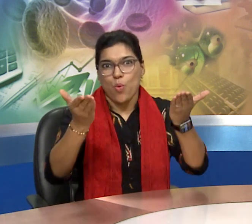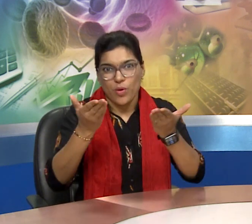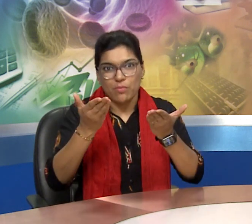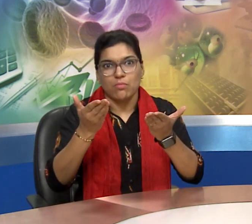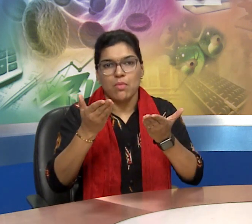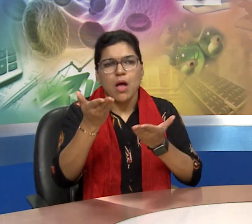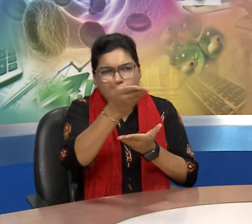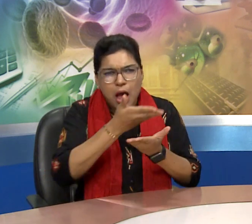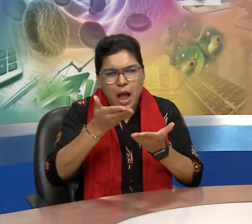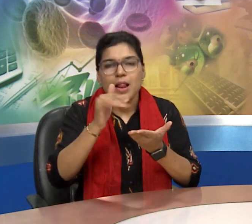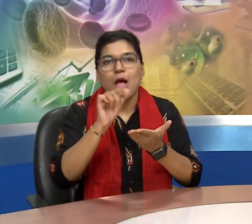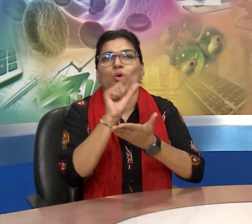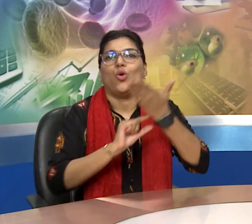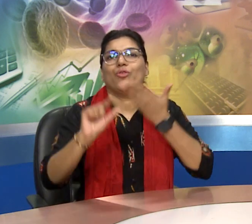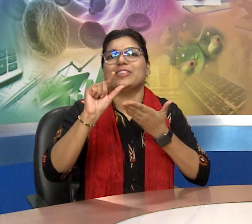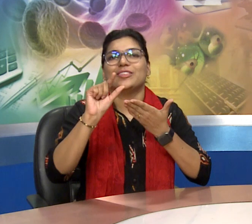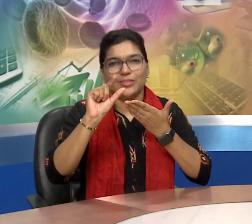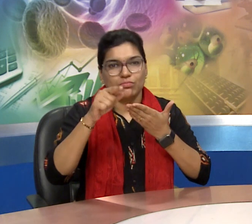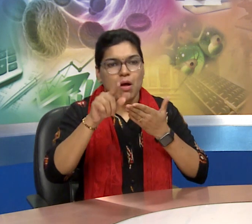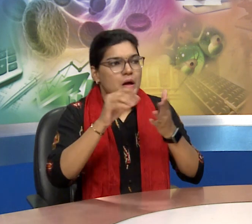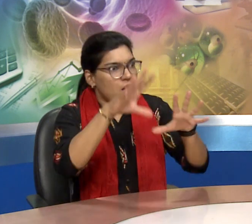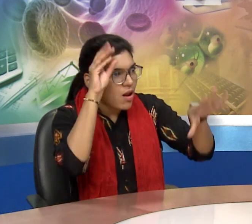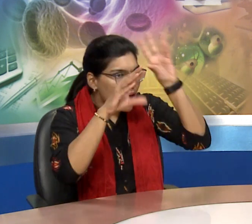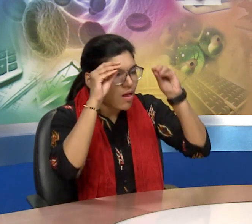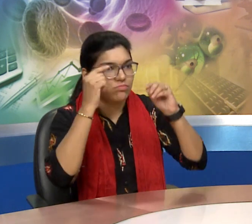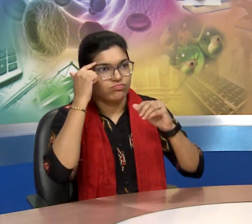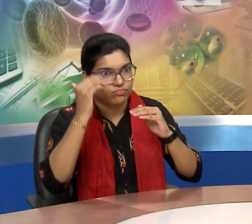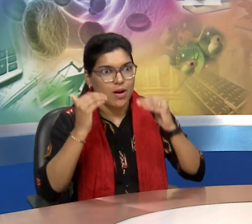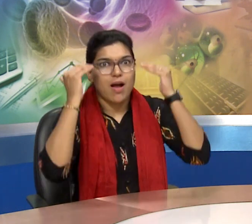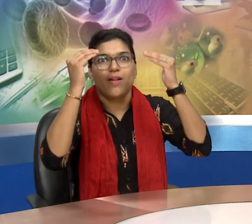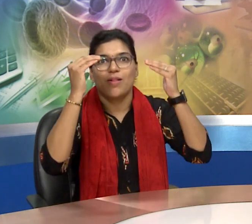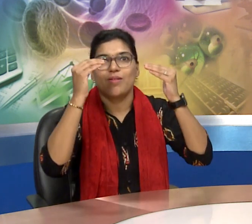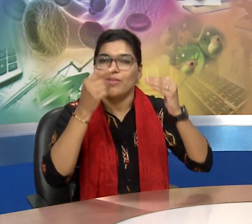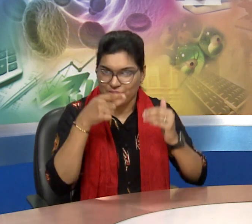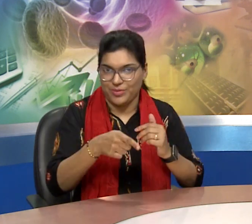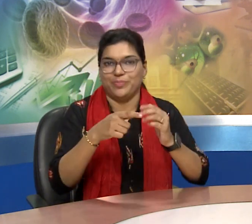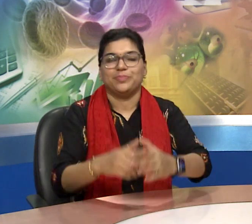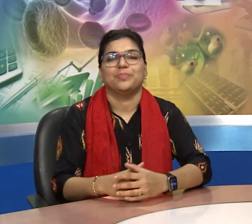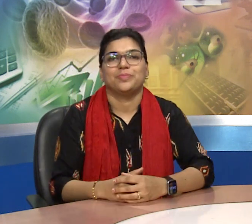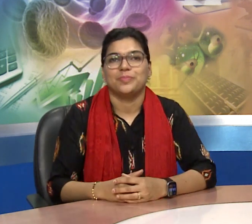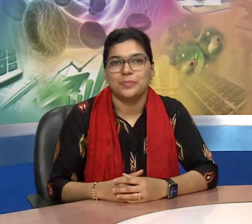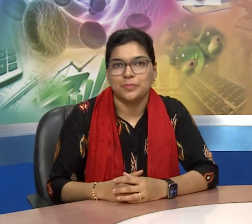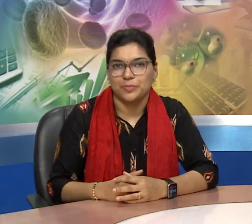because library is a place where people get knowledge and